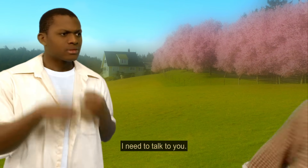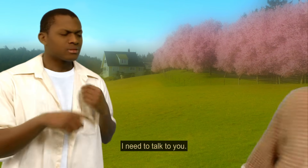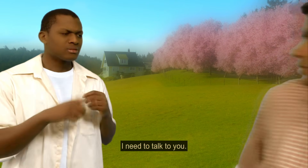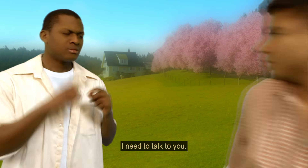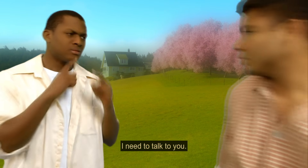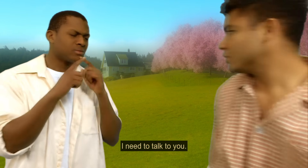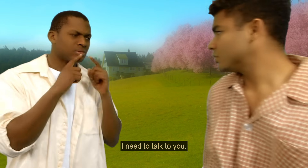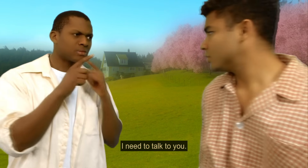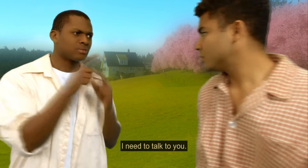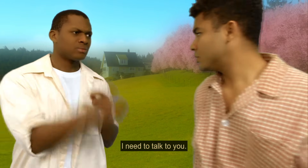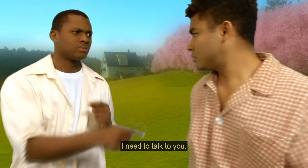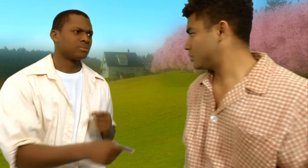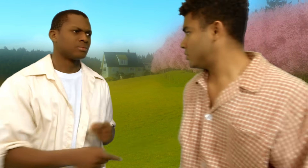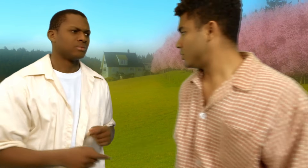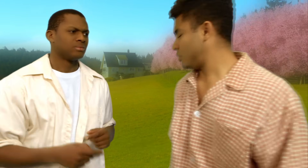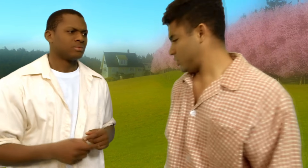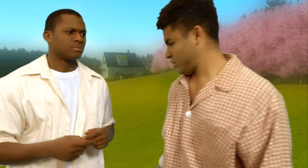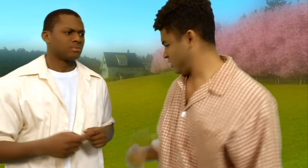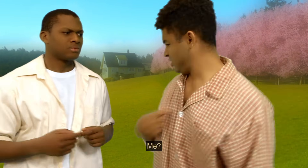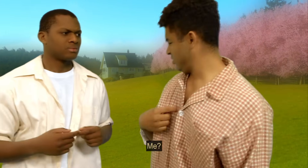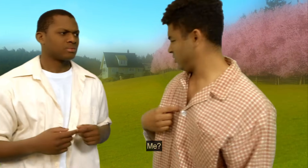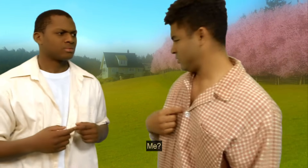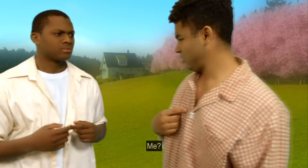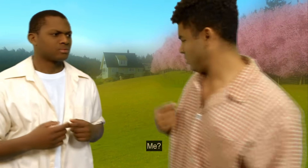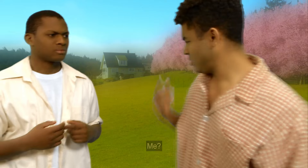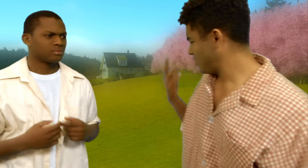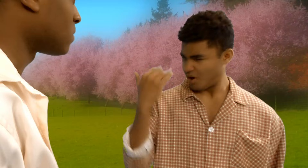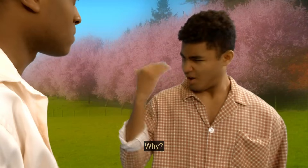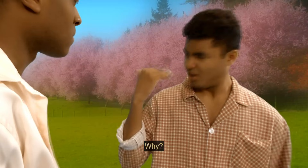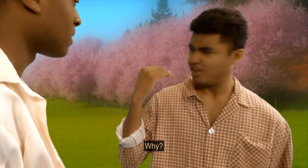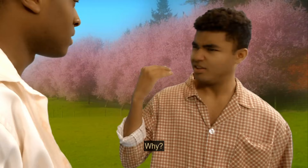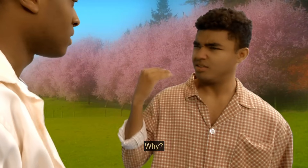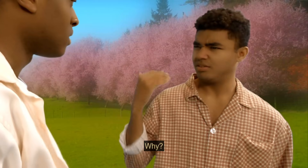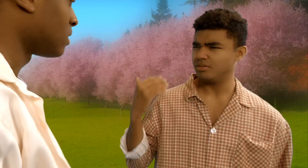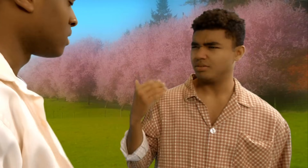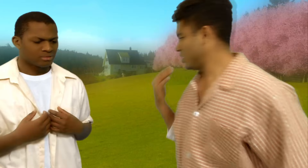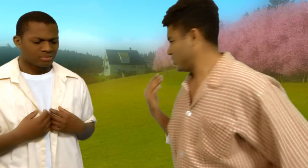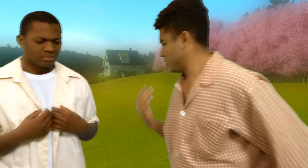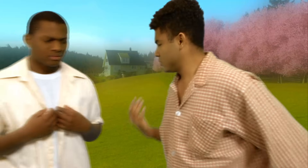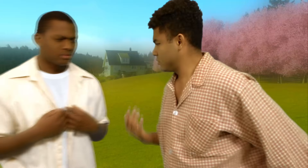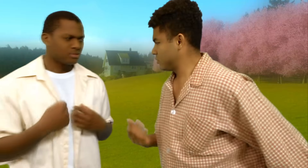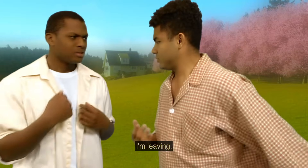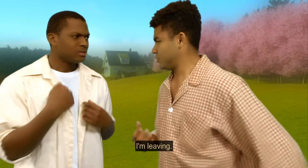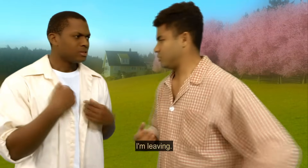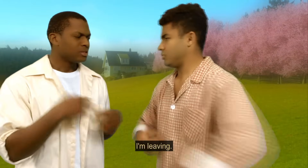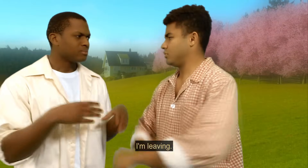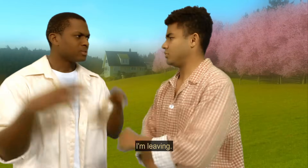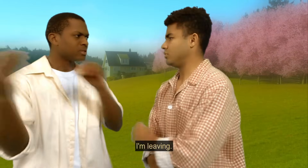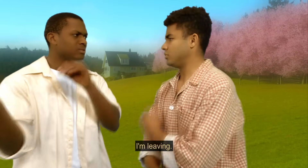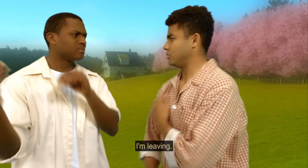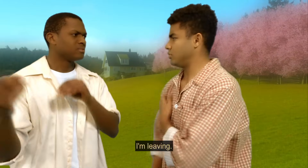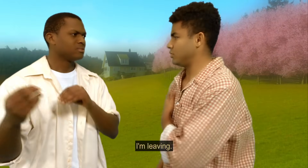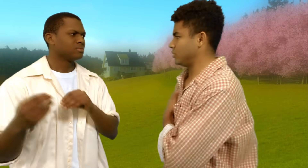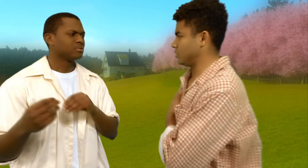I need to talk to you. Me? Why? I'm leaving.